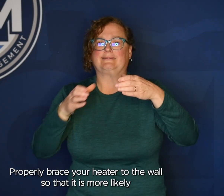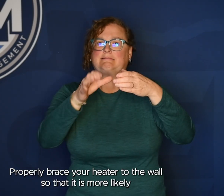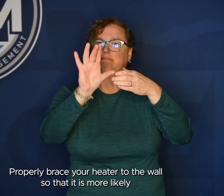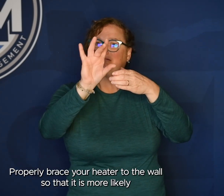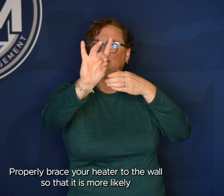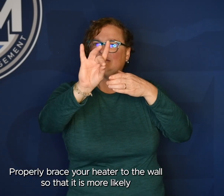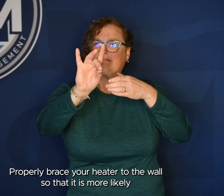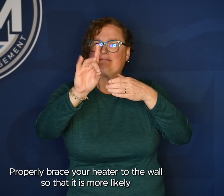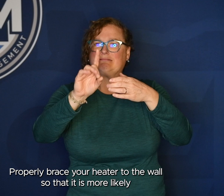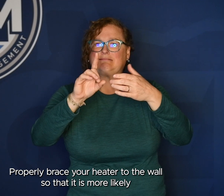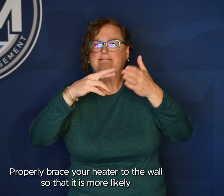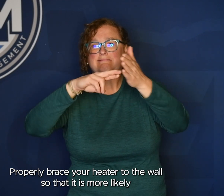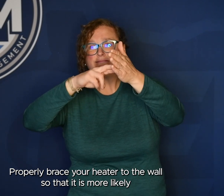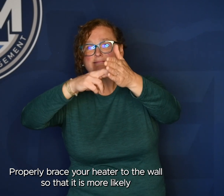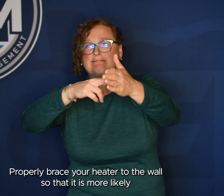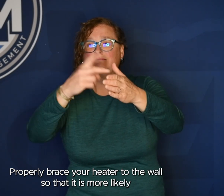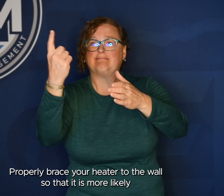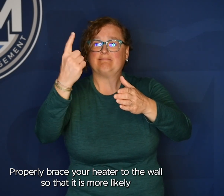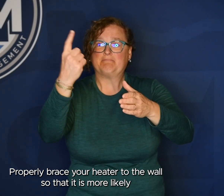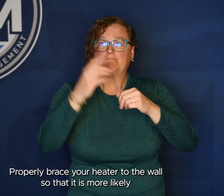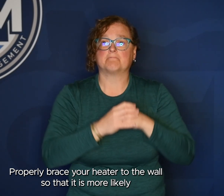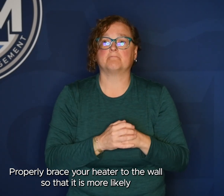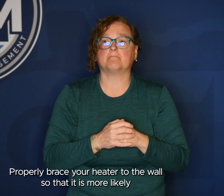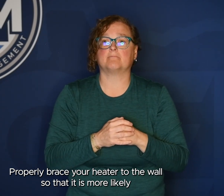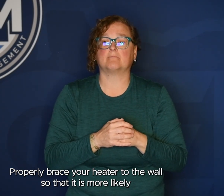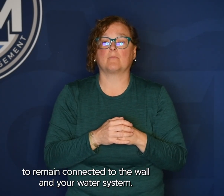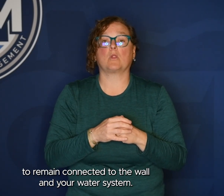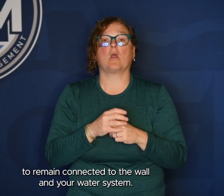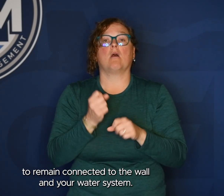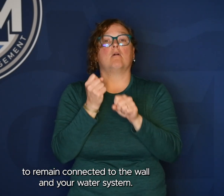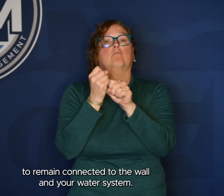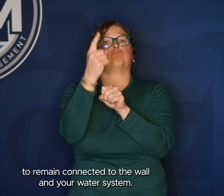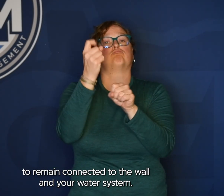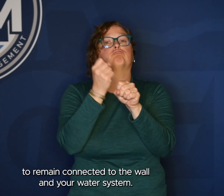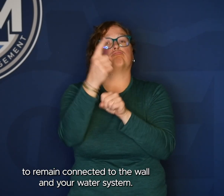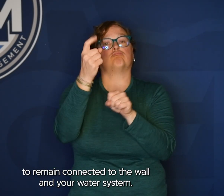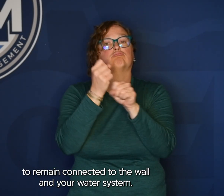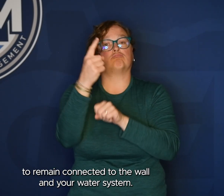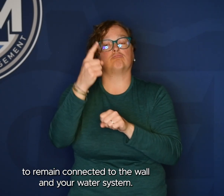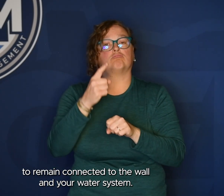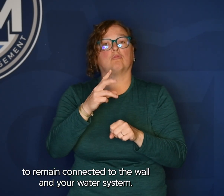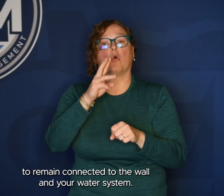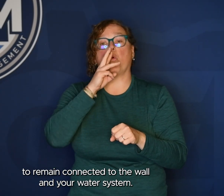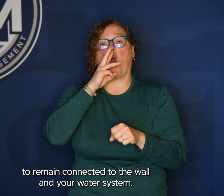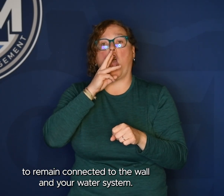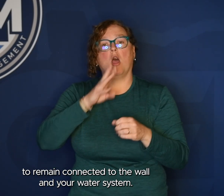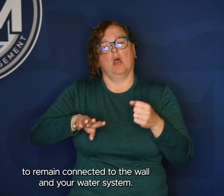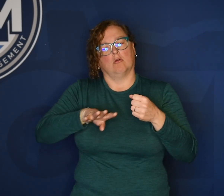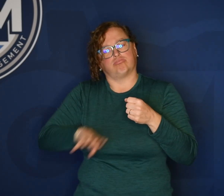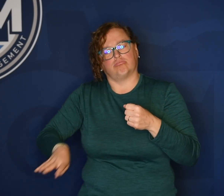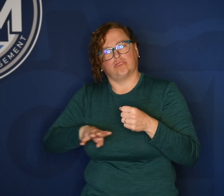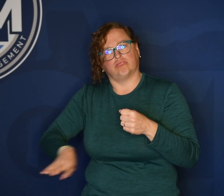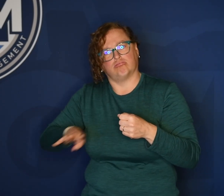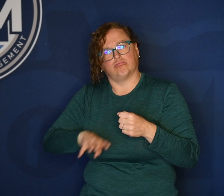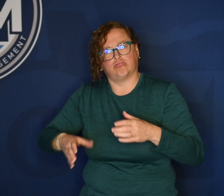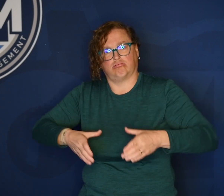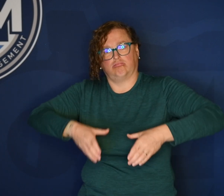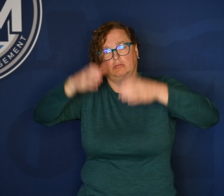Properly brace your heater to the wall so that it is more likely to remain connected to the wall and your water system.